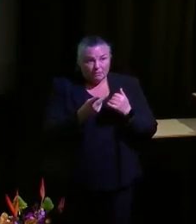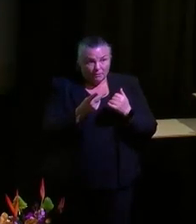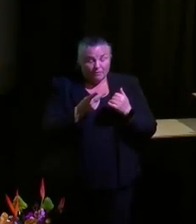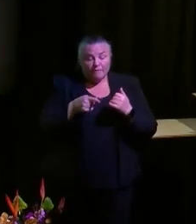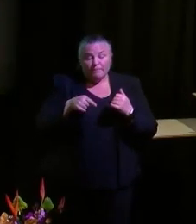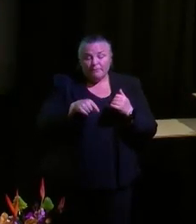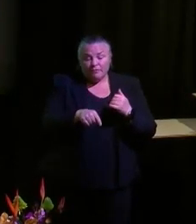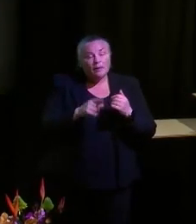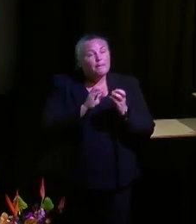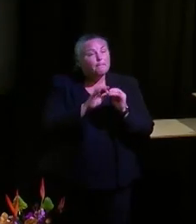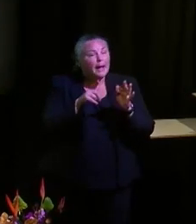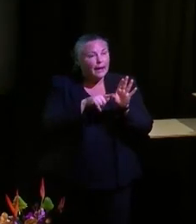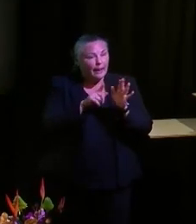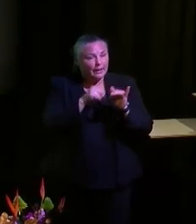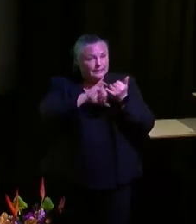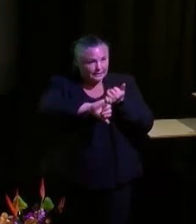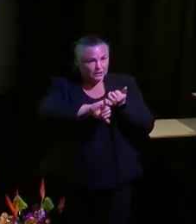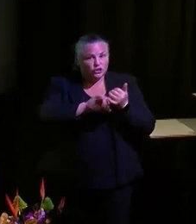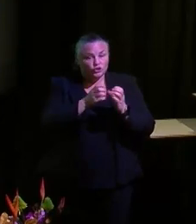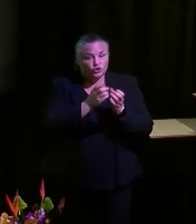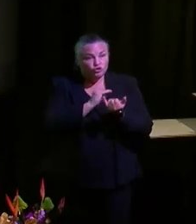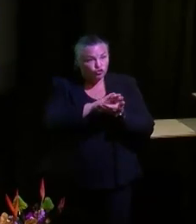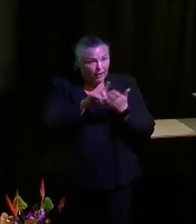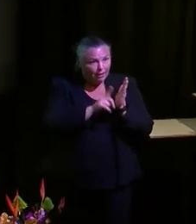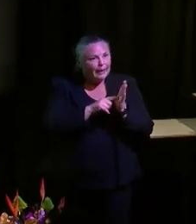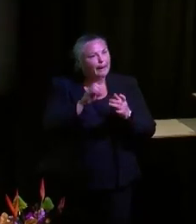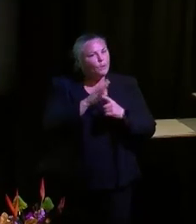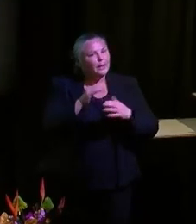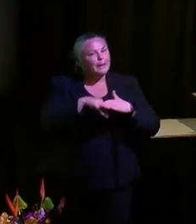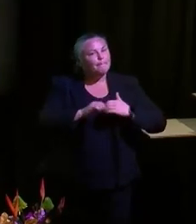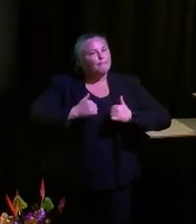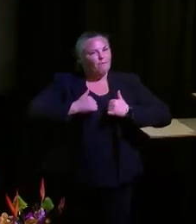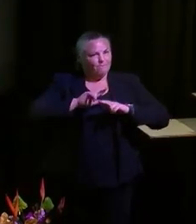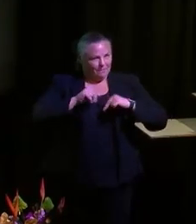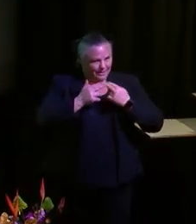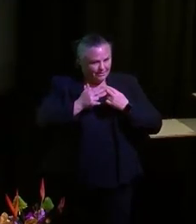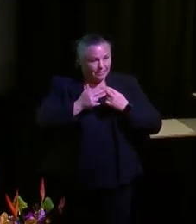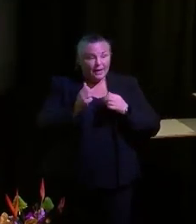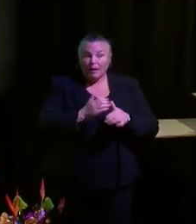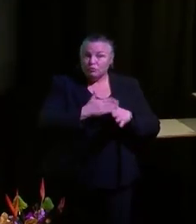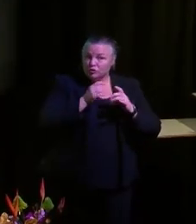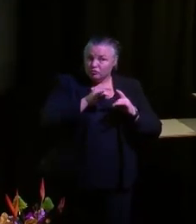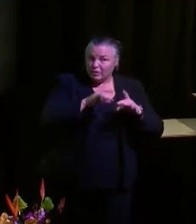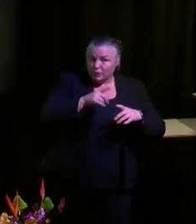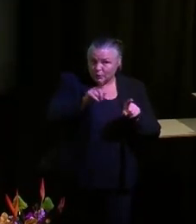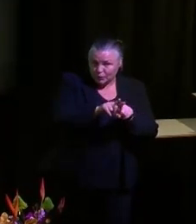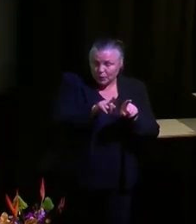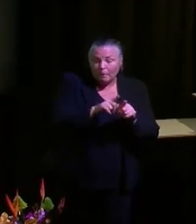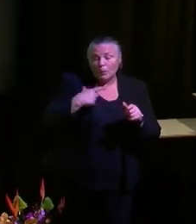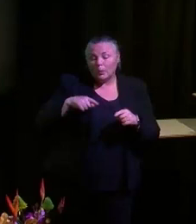is something that is important within our family and within all of Aboriginal Australia too, because the Baylor